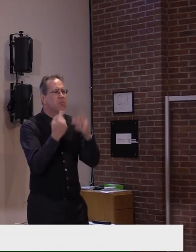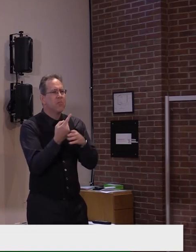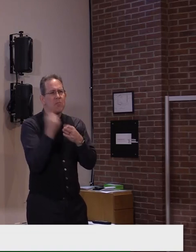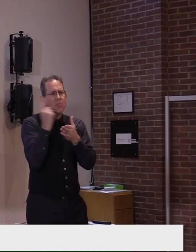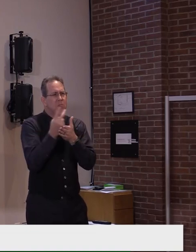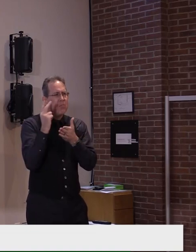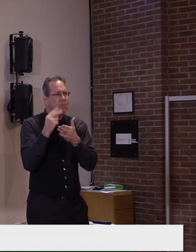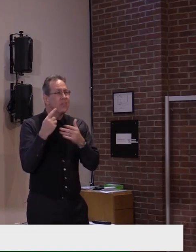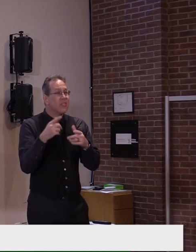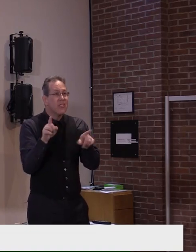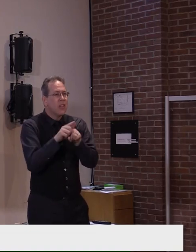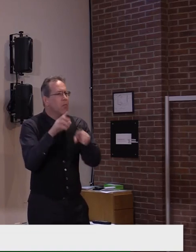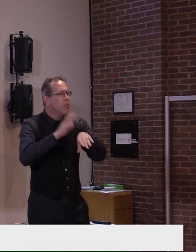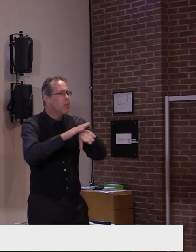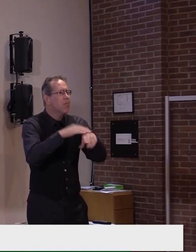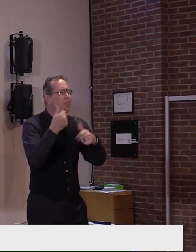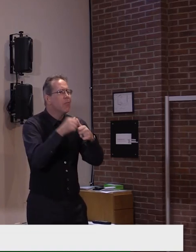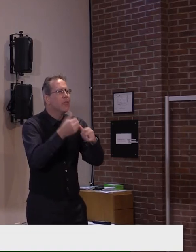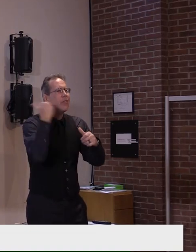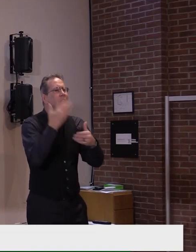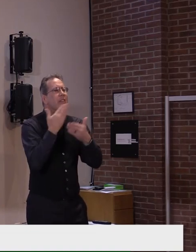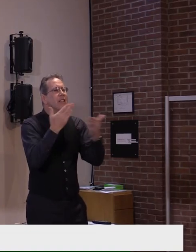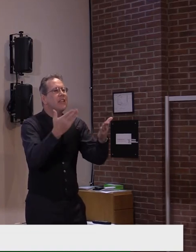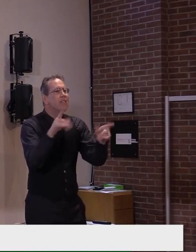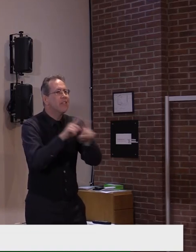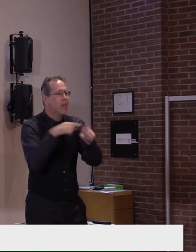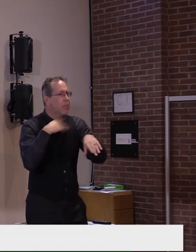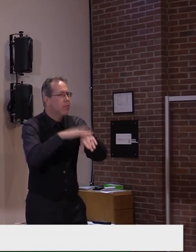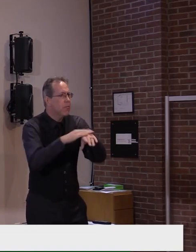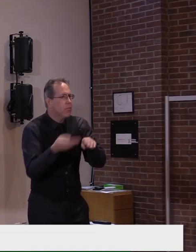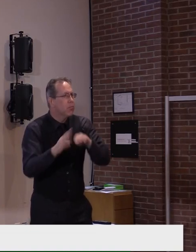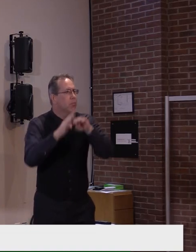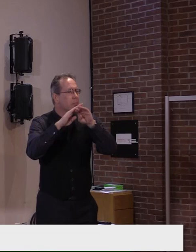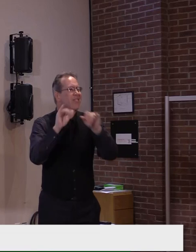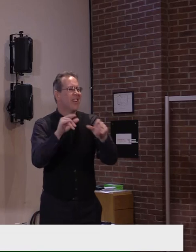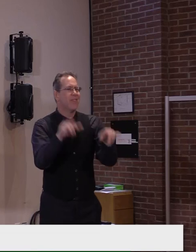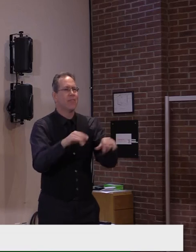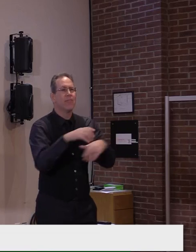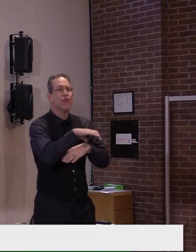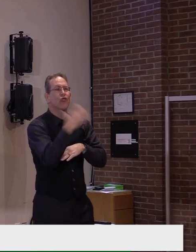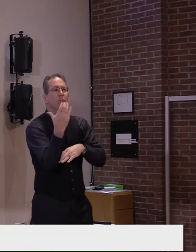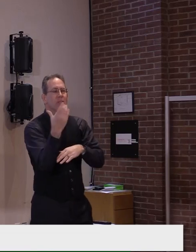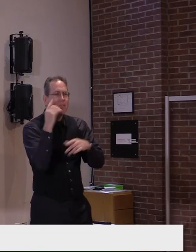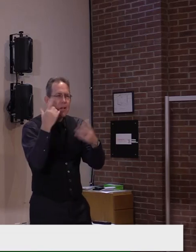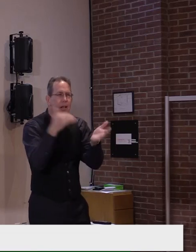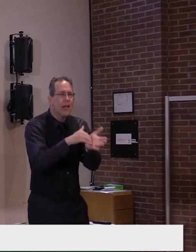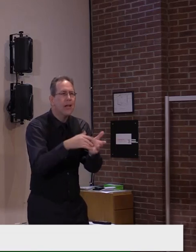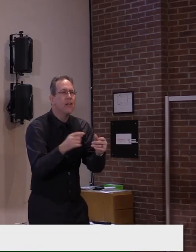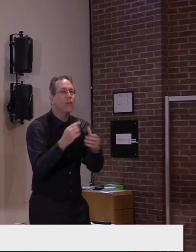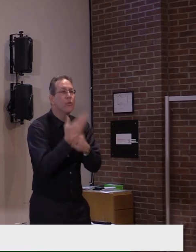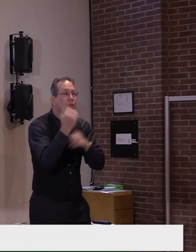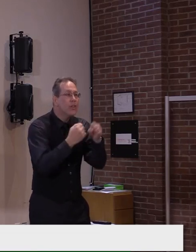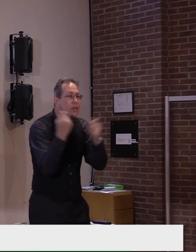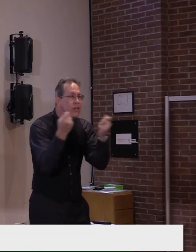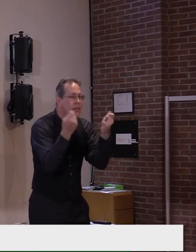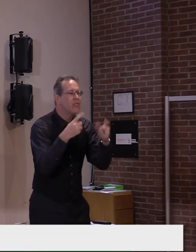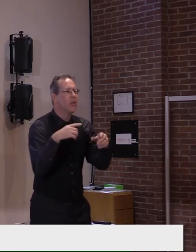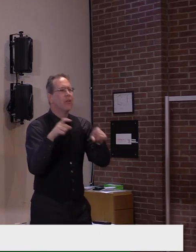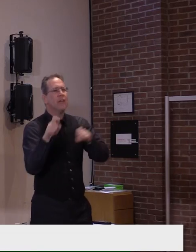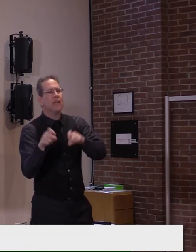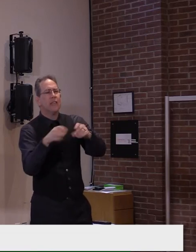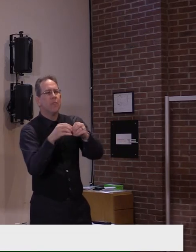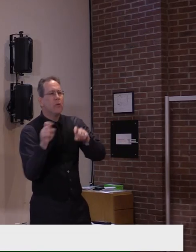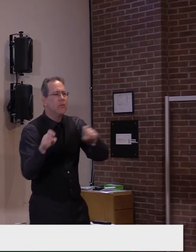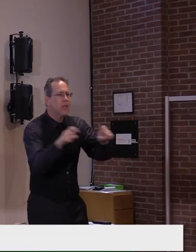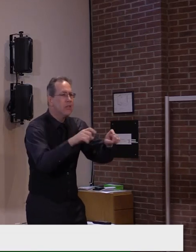where more likely than not, more symptomatic individuals were getting tested on Christmas and over the Christmas holidays. So again, doesn't